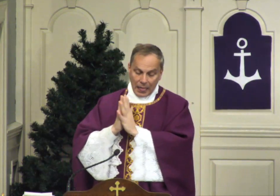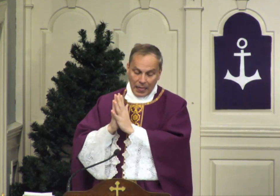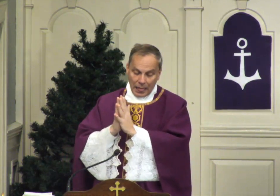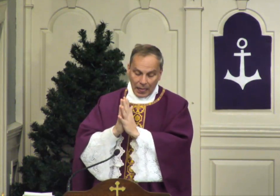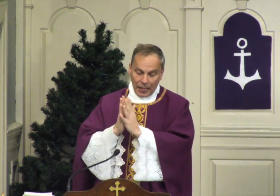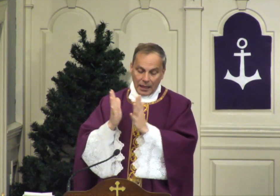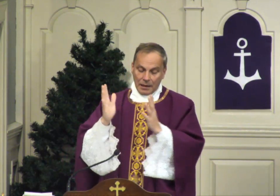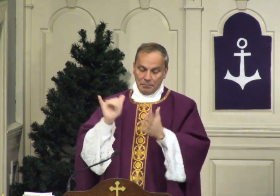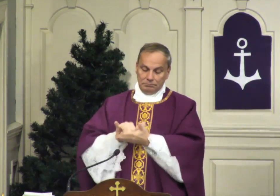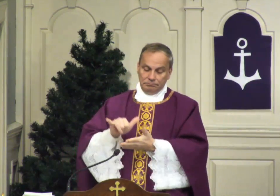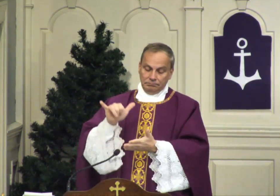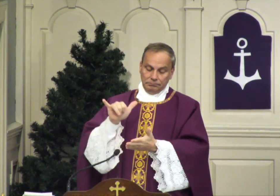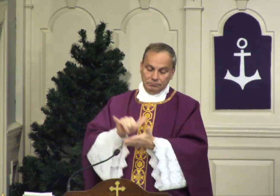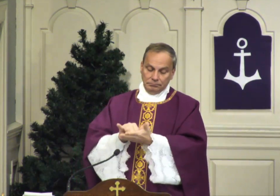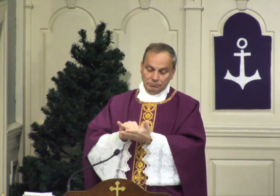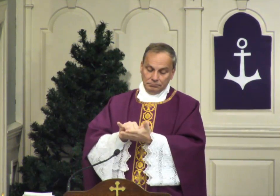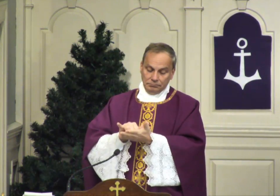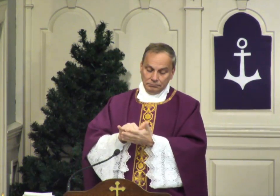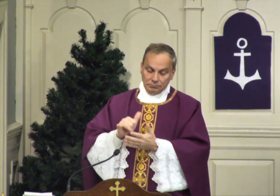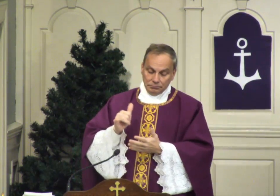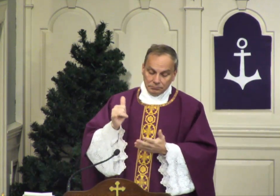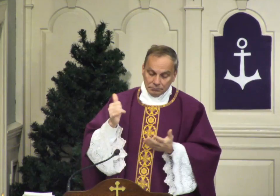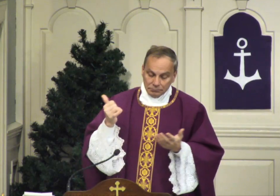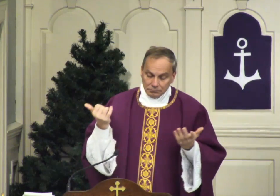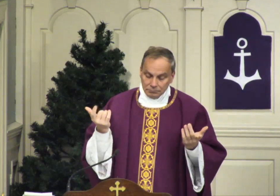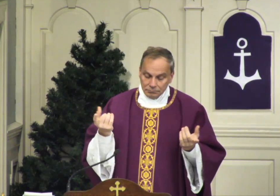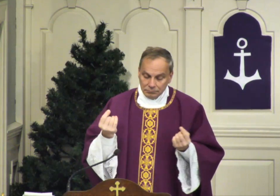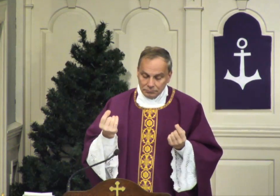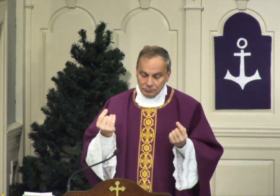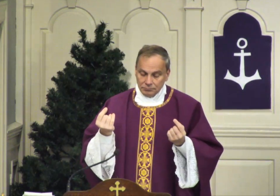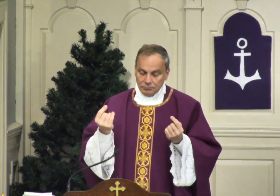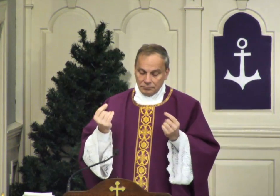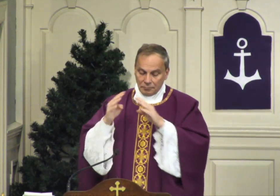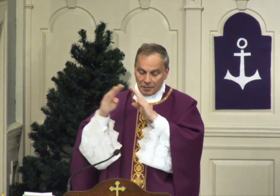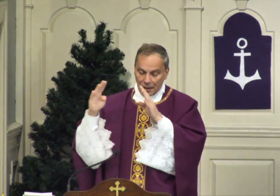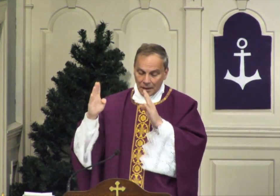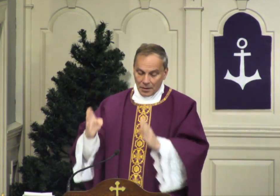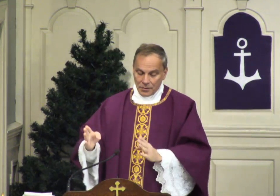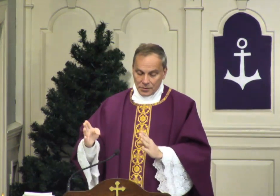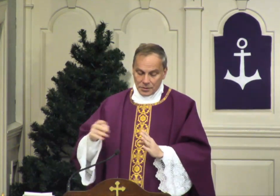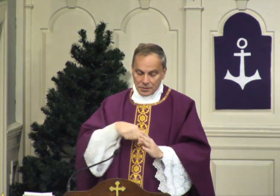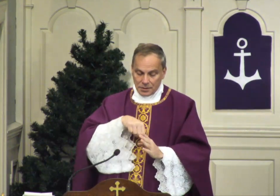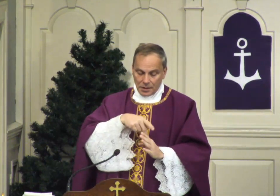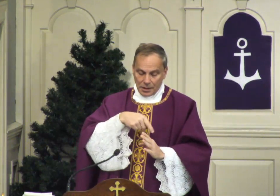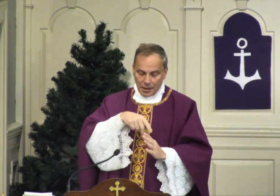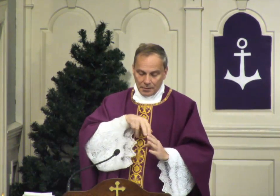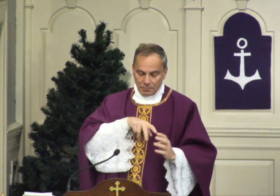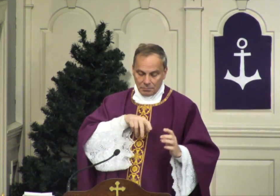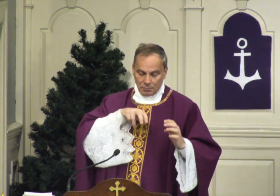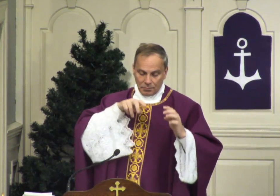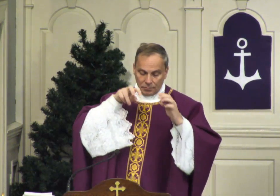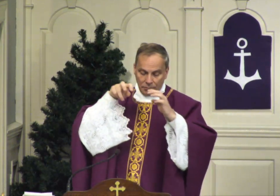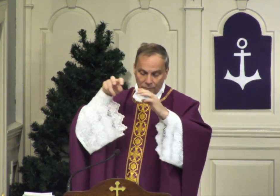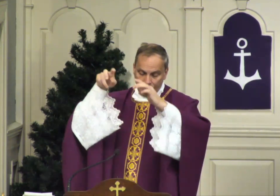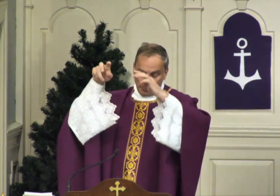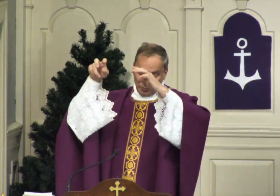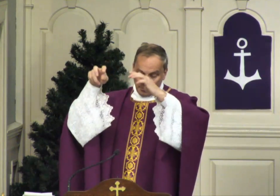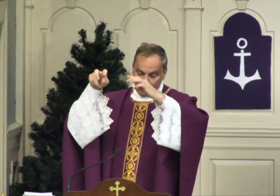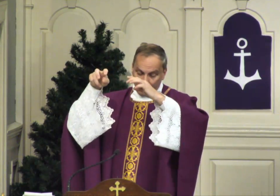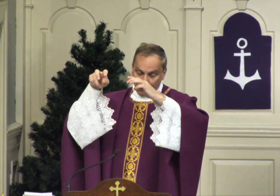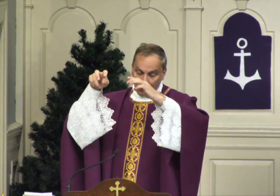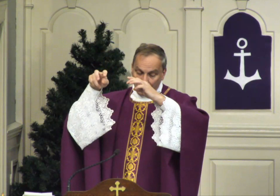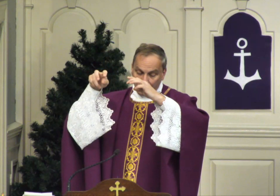but not finding a way to bring him in because of the crowd, they went up on the roof